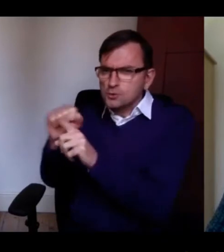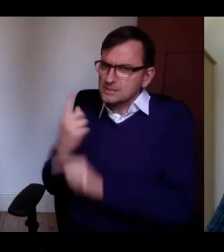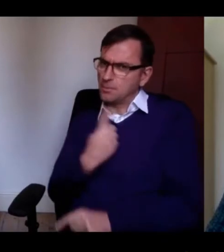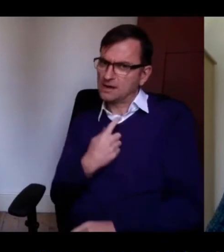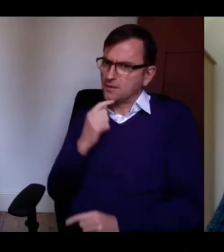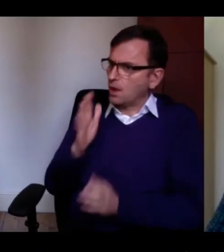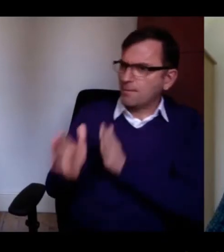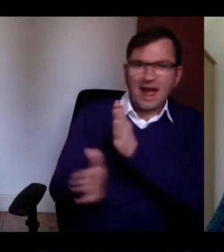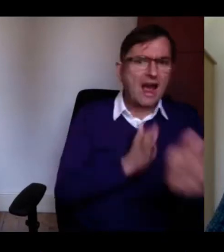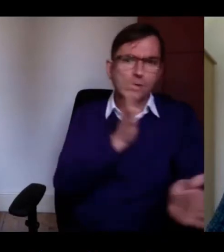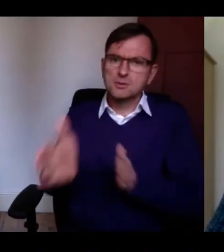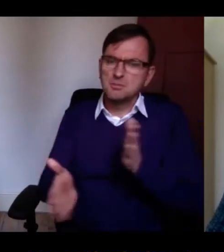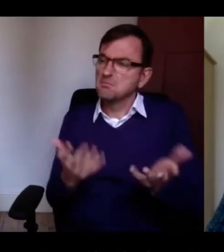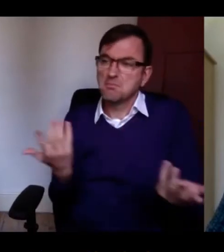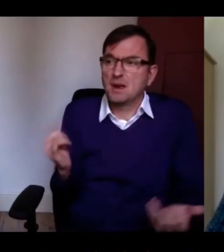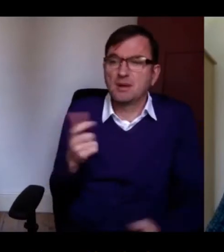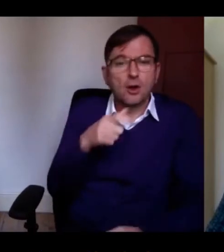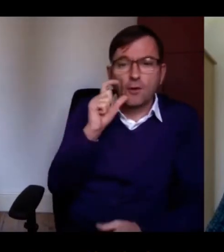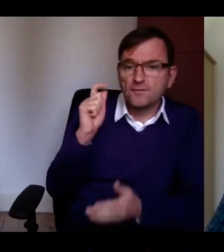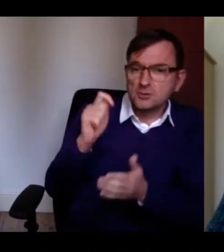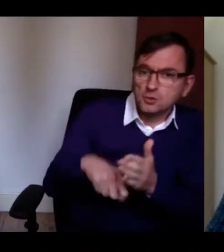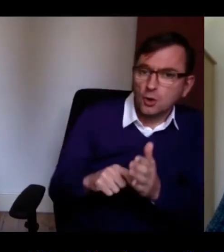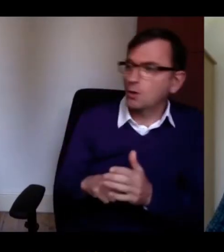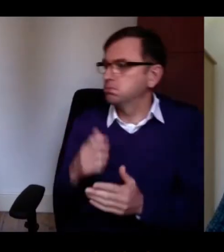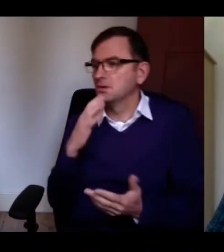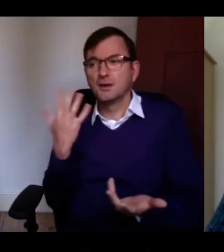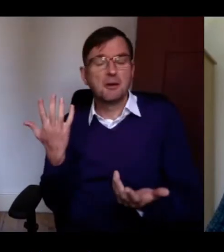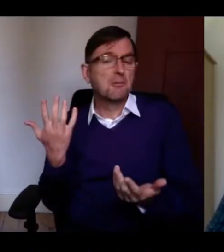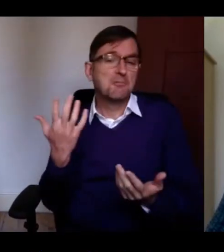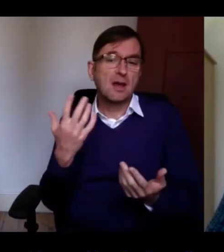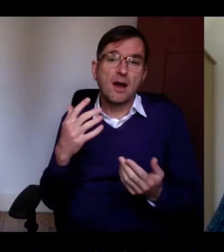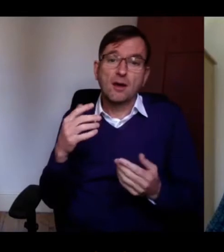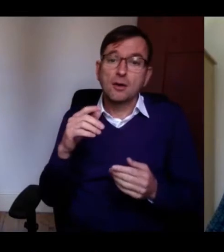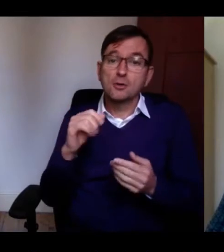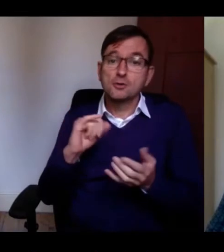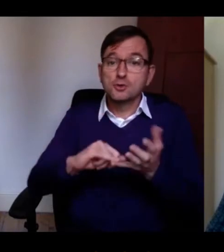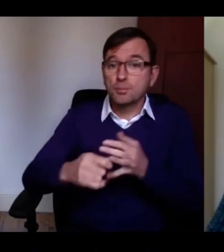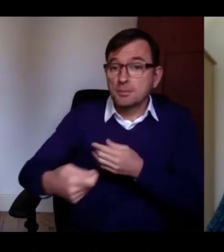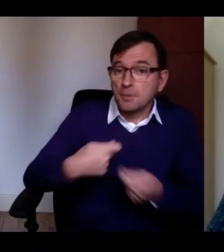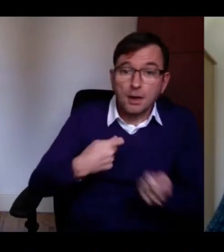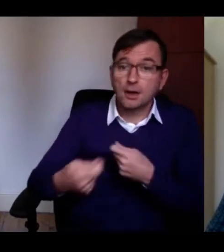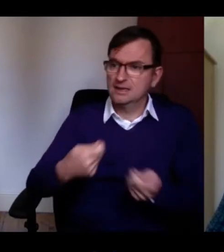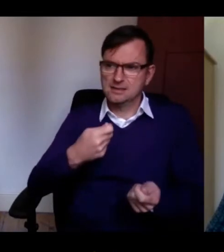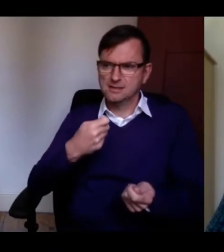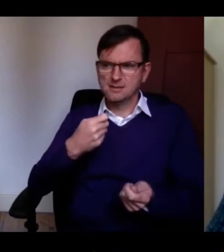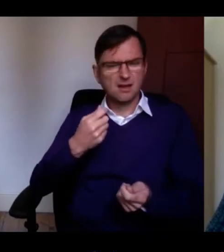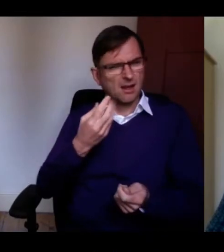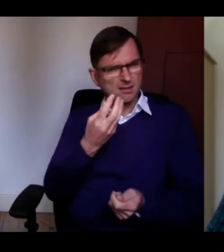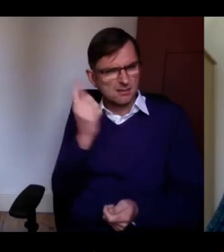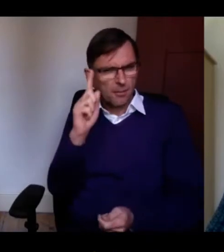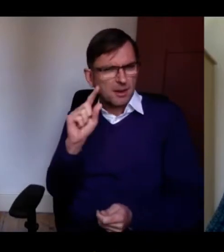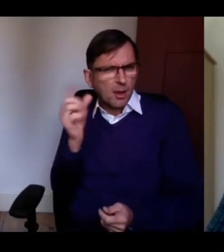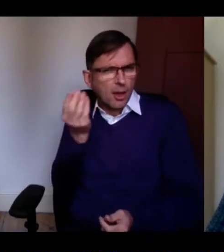be, I've noticed when I'm out in the coffee shop, maybe at the supermarket.